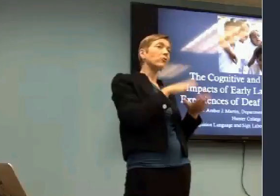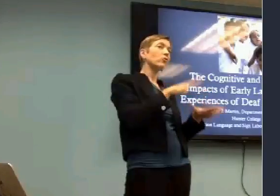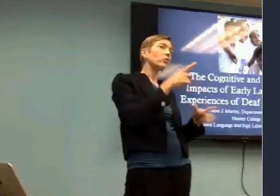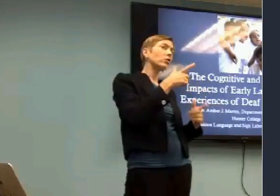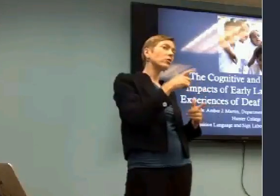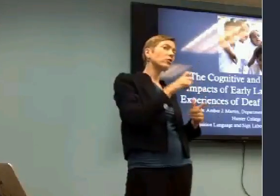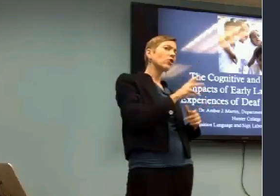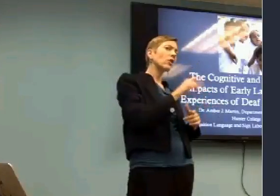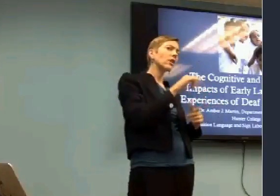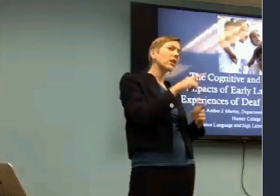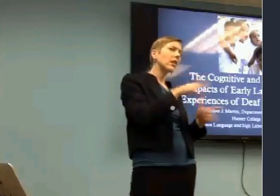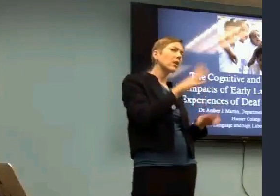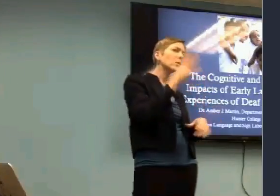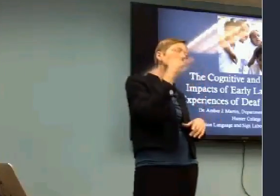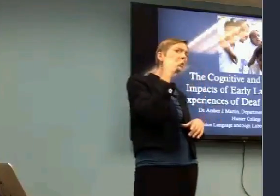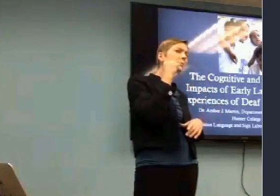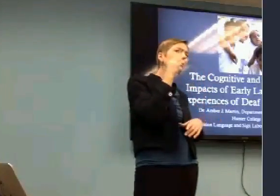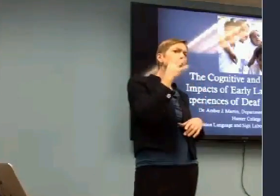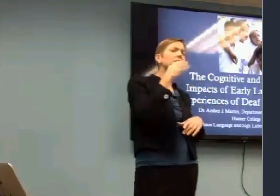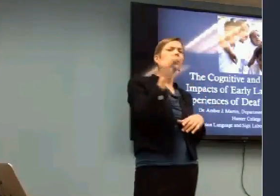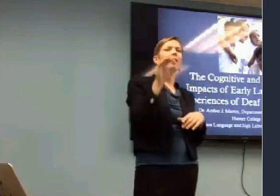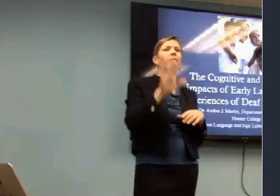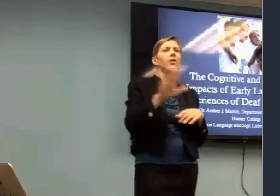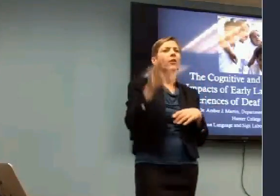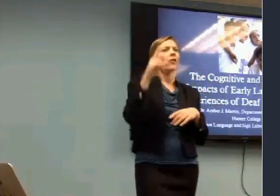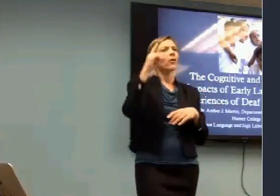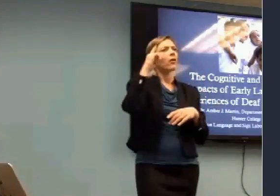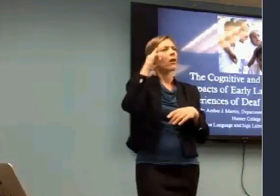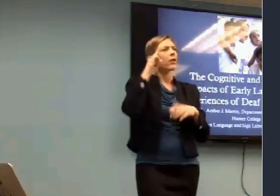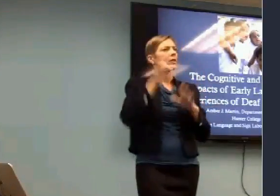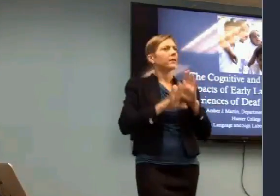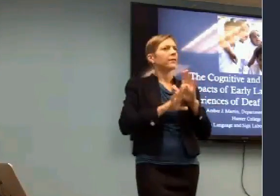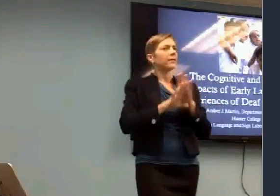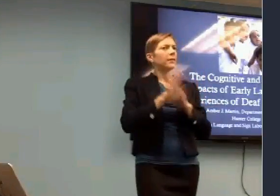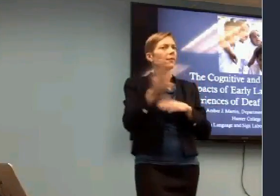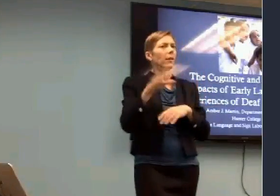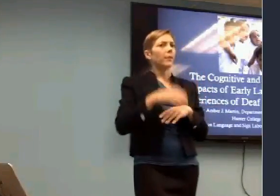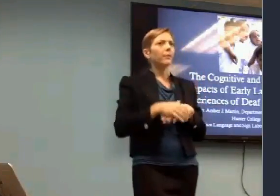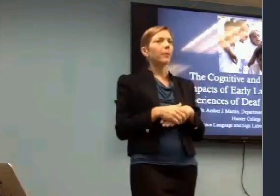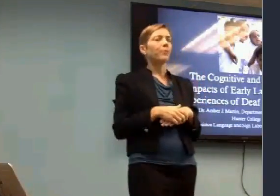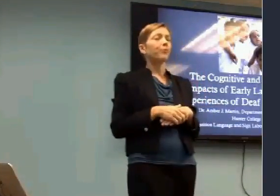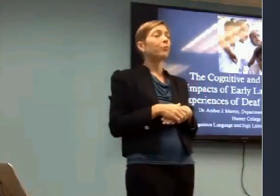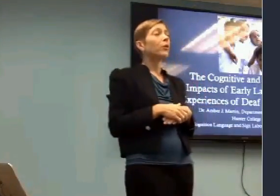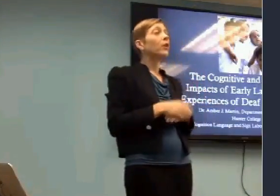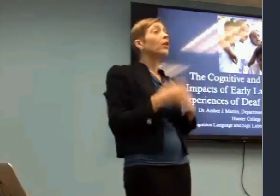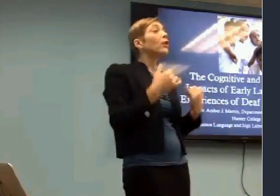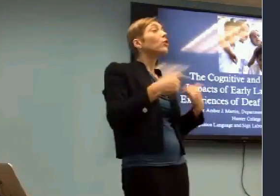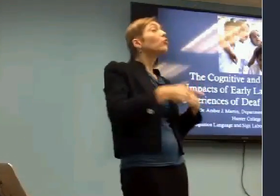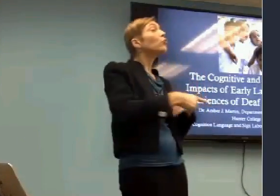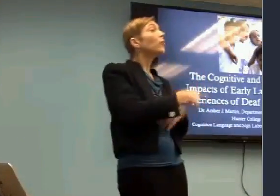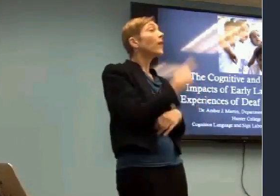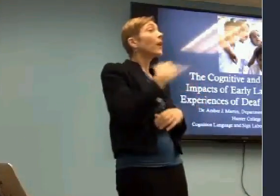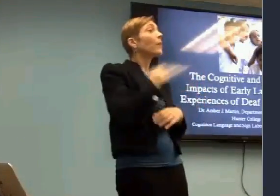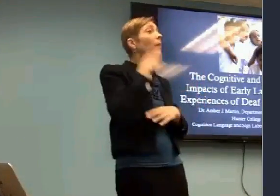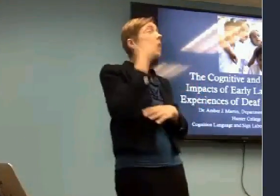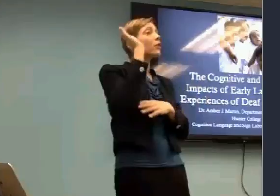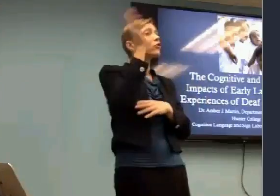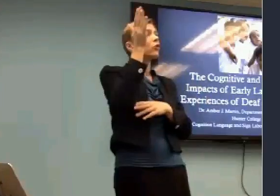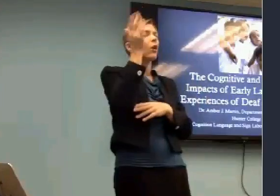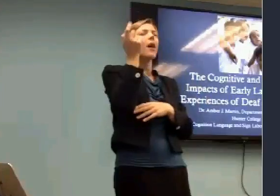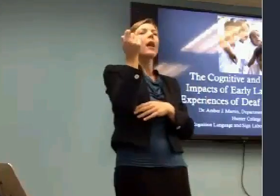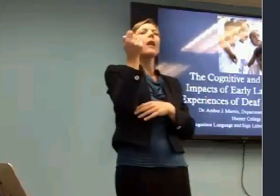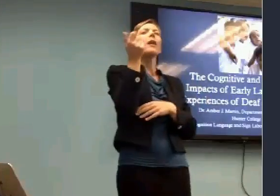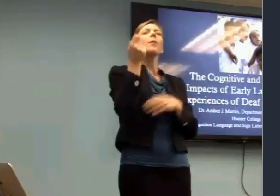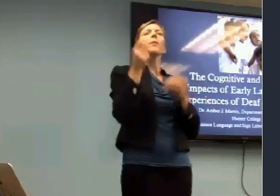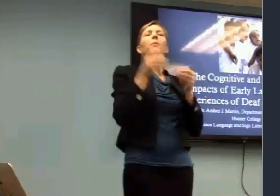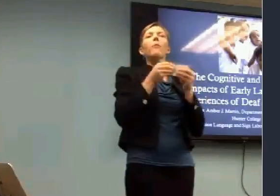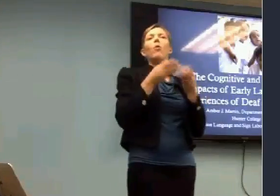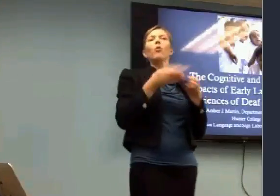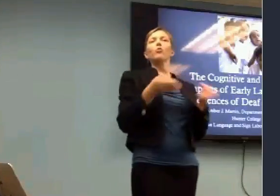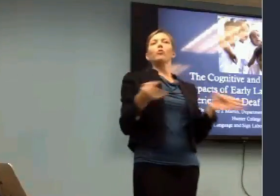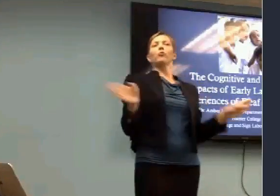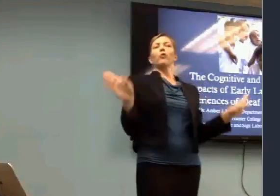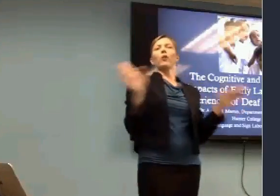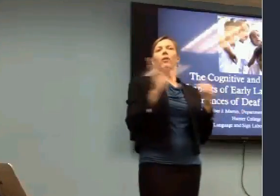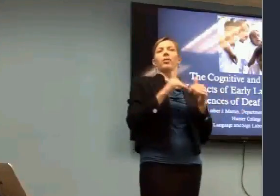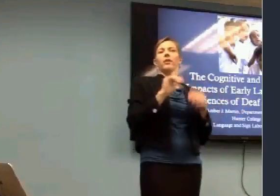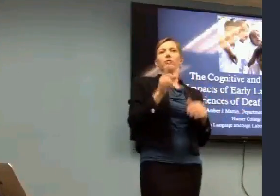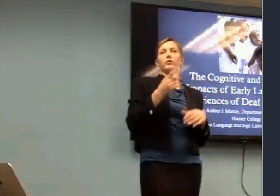interest centers on the relationship between early language experiences and cognitive development. In today's talk,